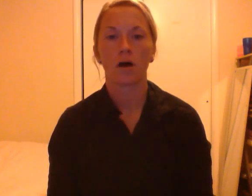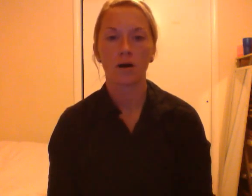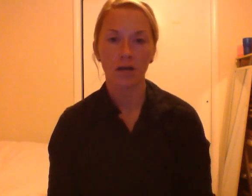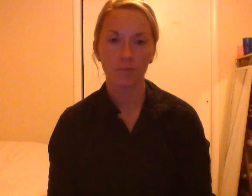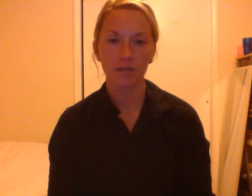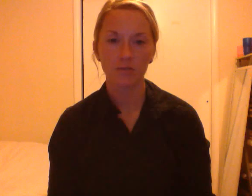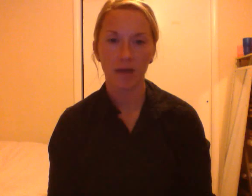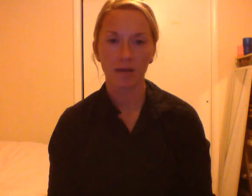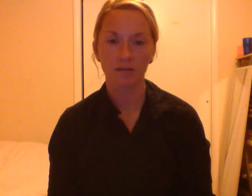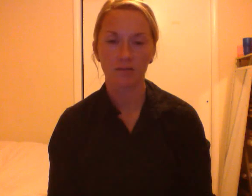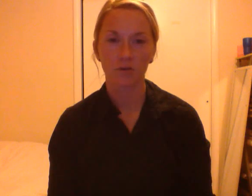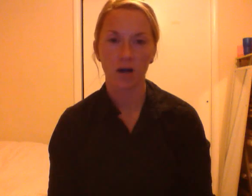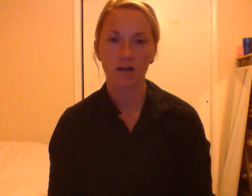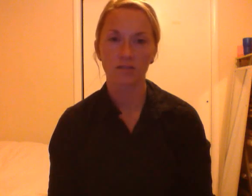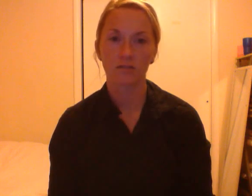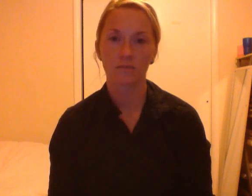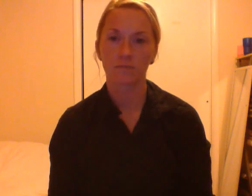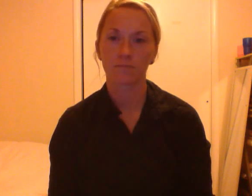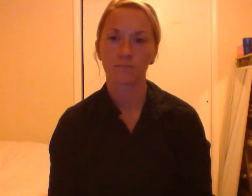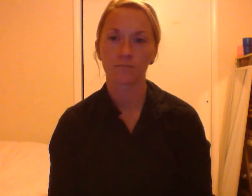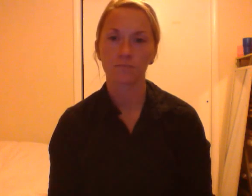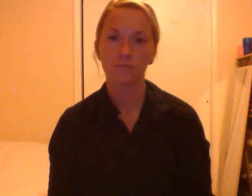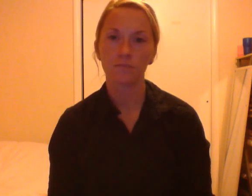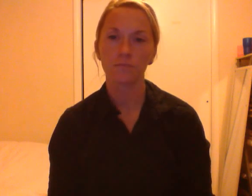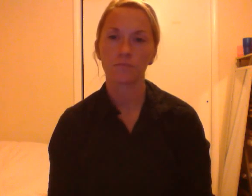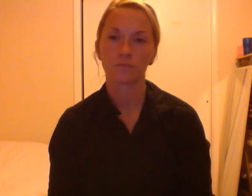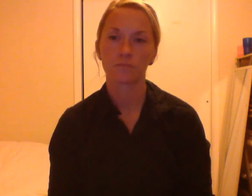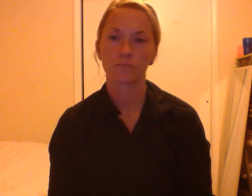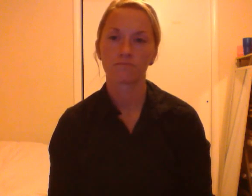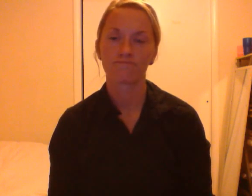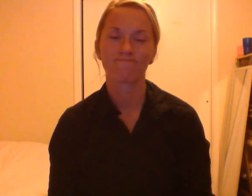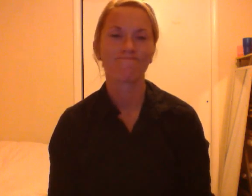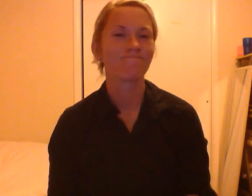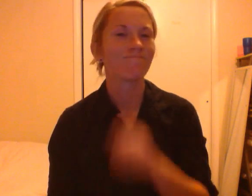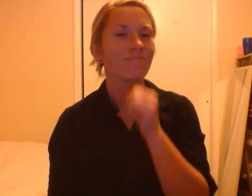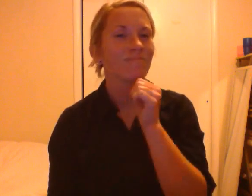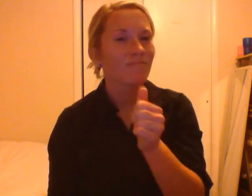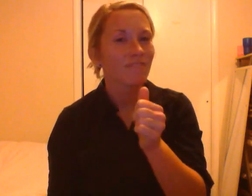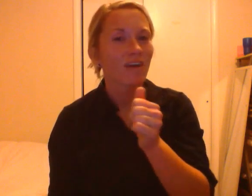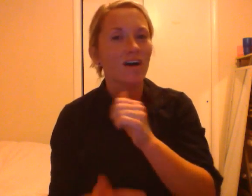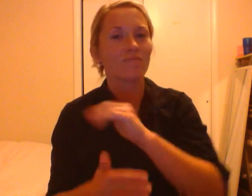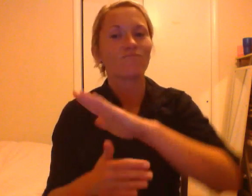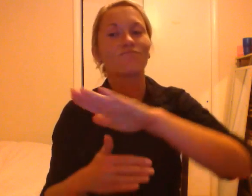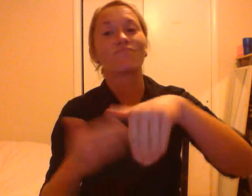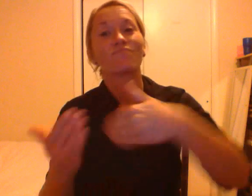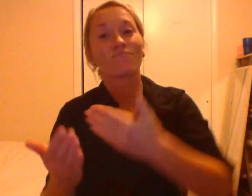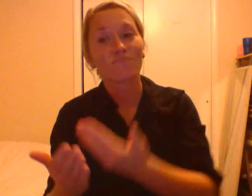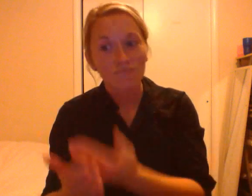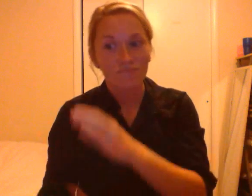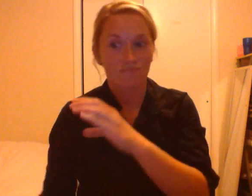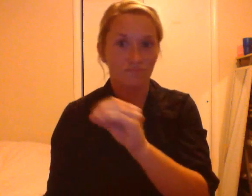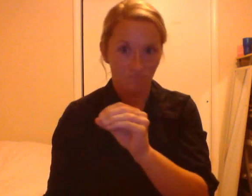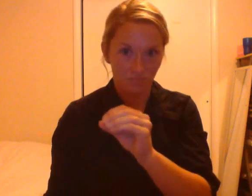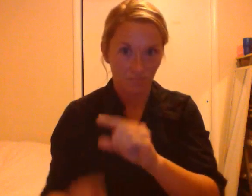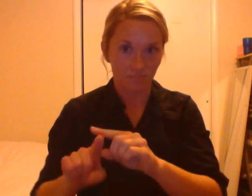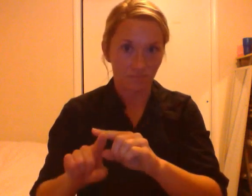All companies pay the full cost? Not all companies, and the thing is they are very high. Now, one of the reasons